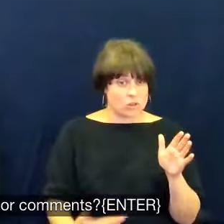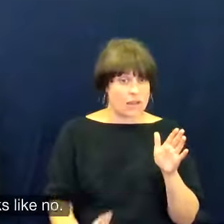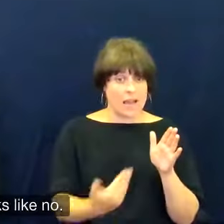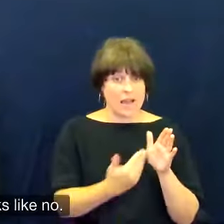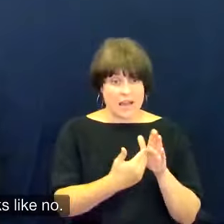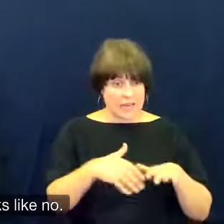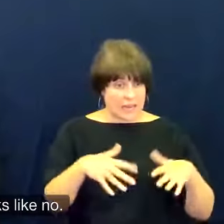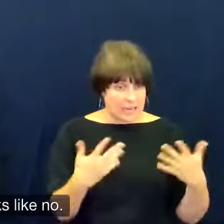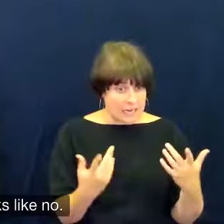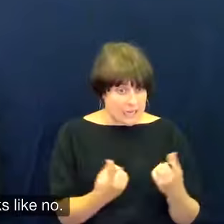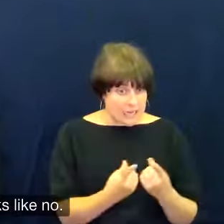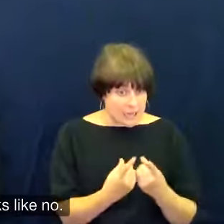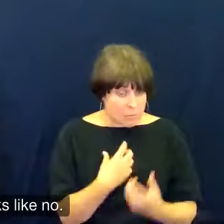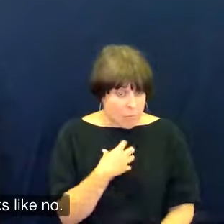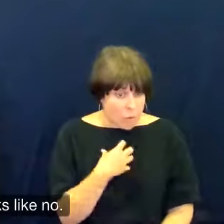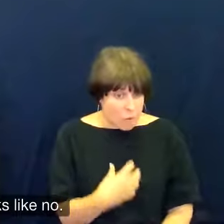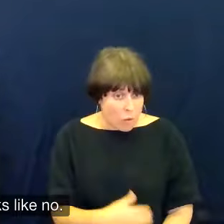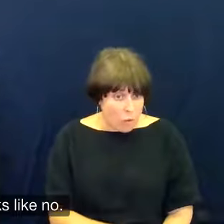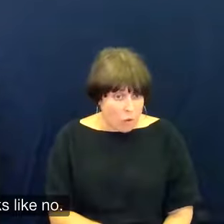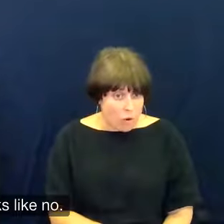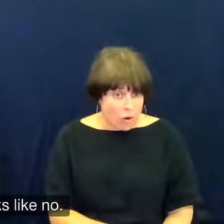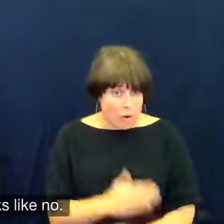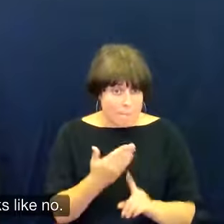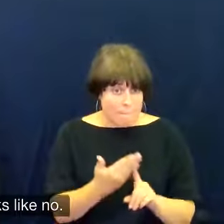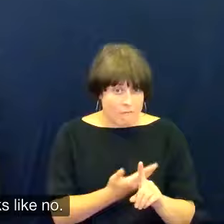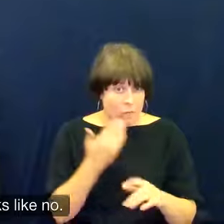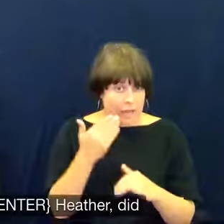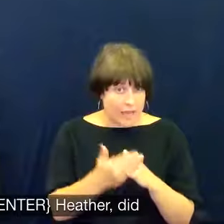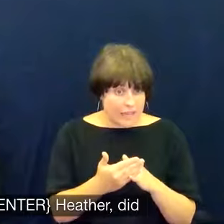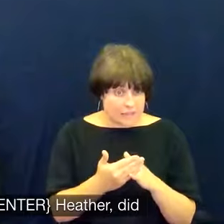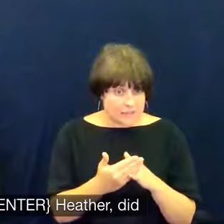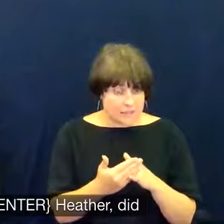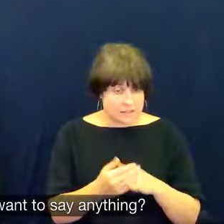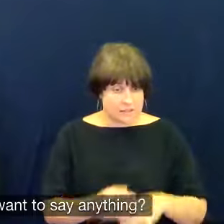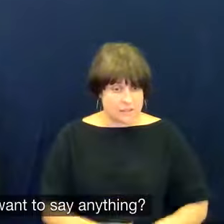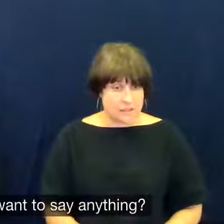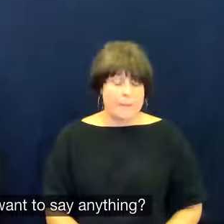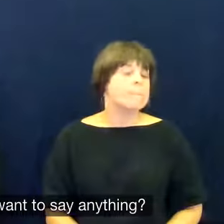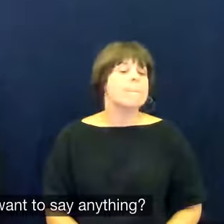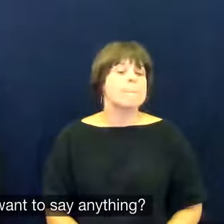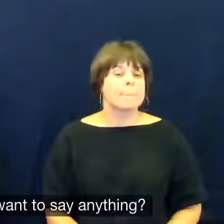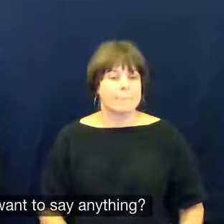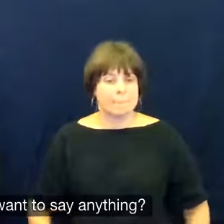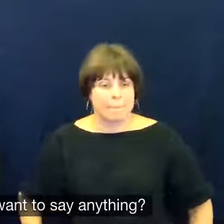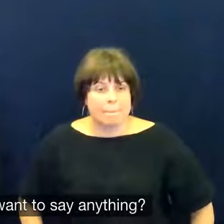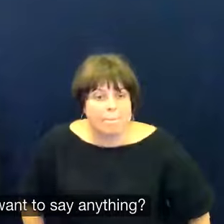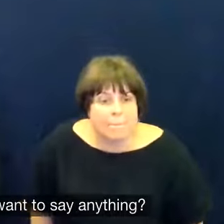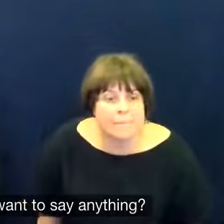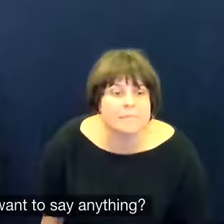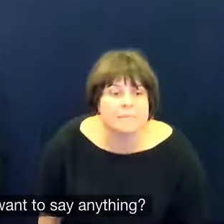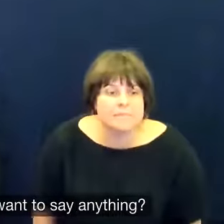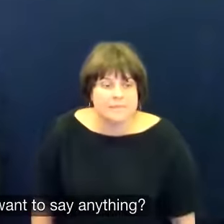say or add before we start to wind up? Can you see, Heather? I can. Okay. So you can just wave a yes or a